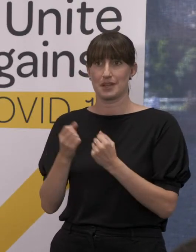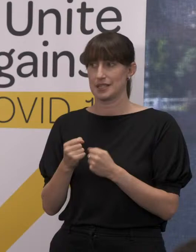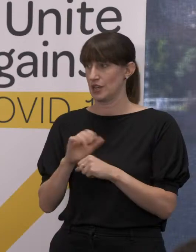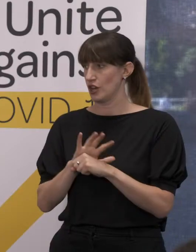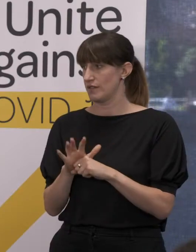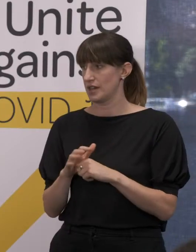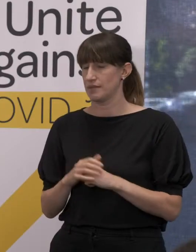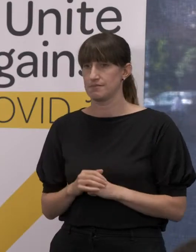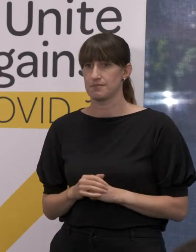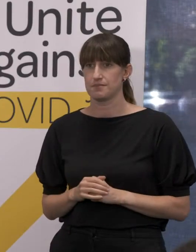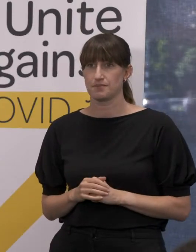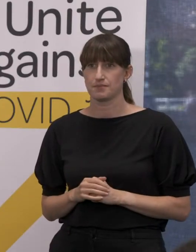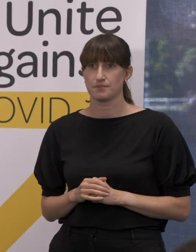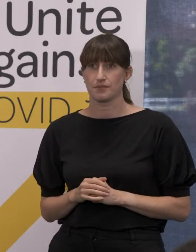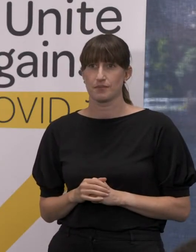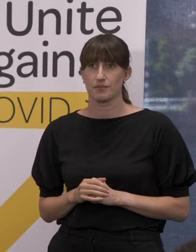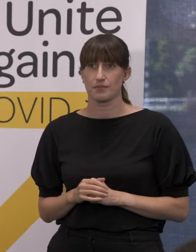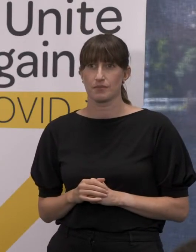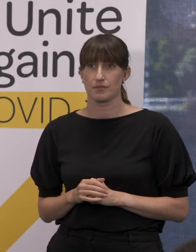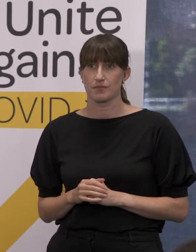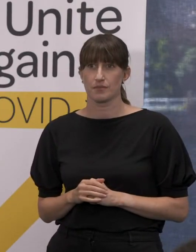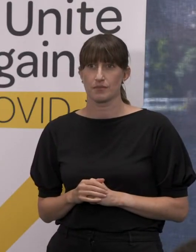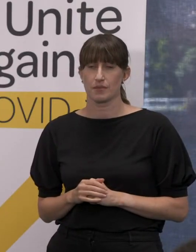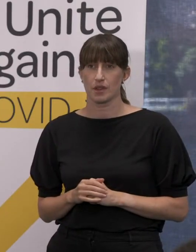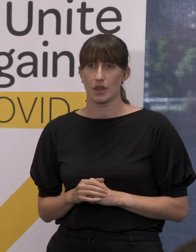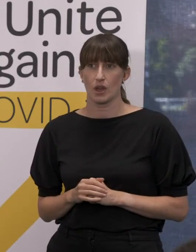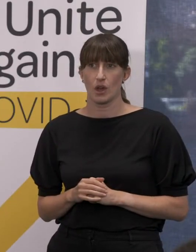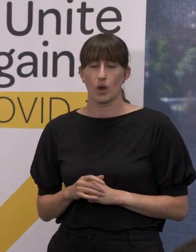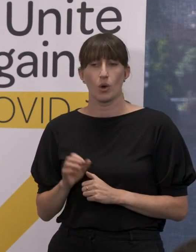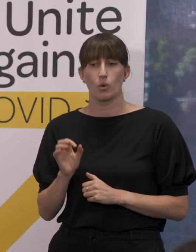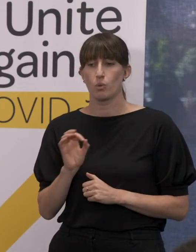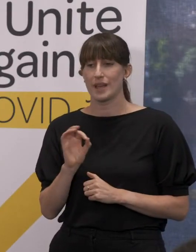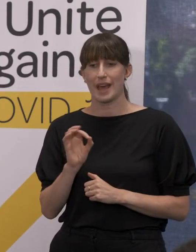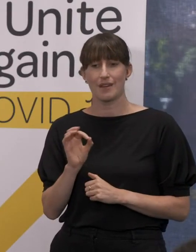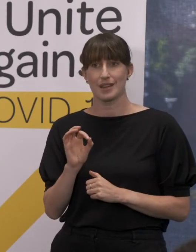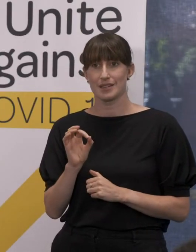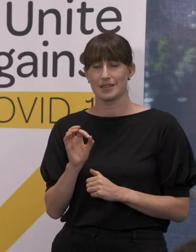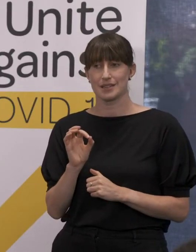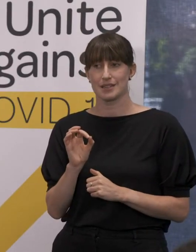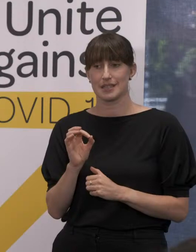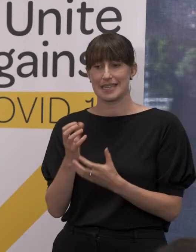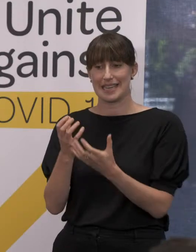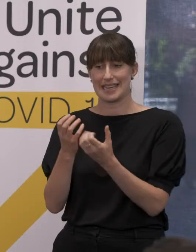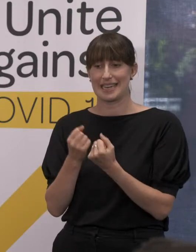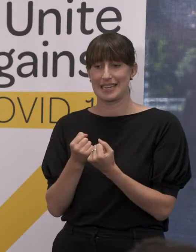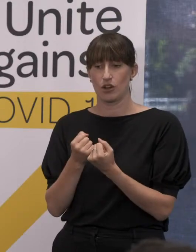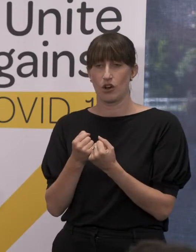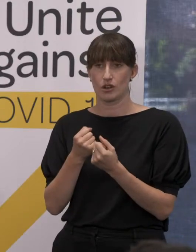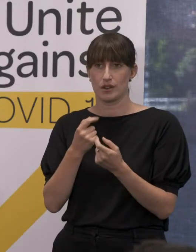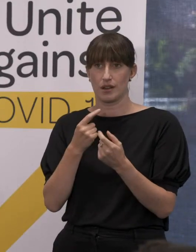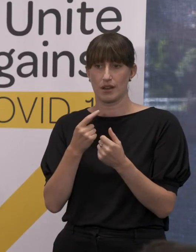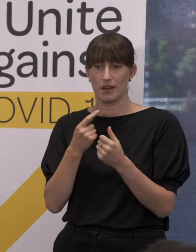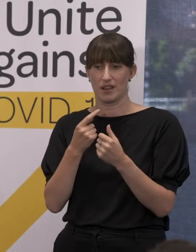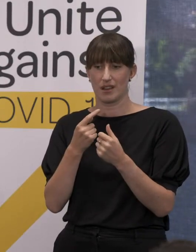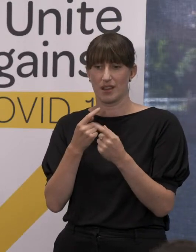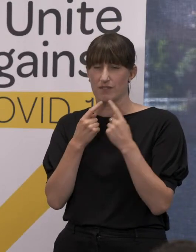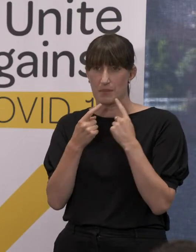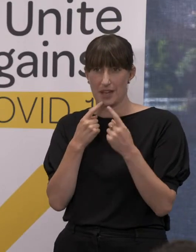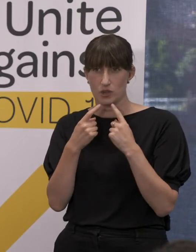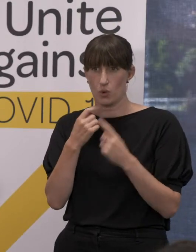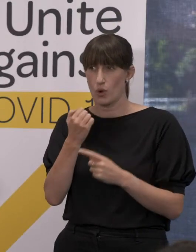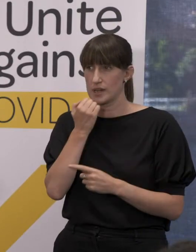specifically asked for, we haven't specifically collected advice numbers, and it would be very hard to collect it from